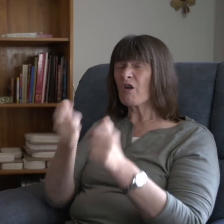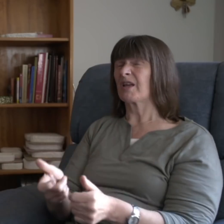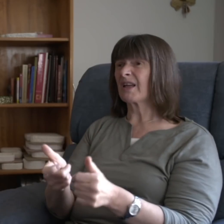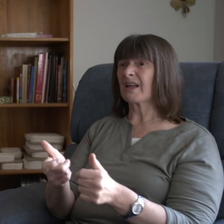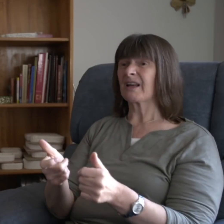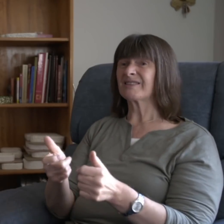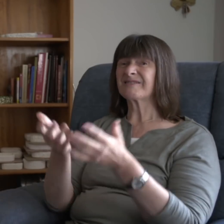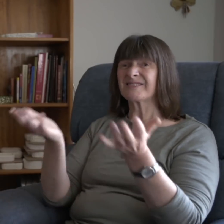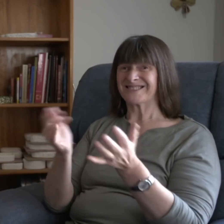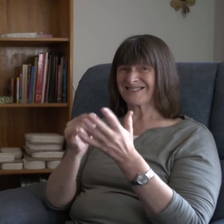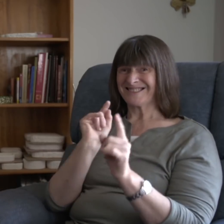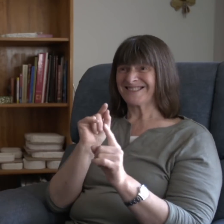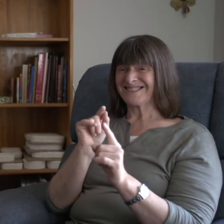I wished that I knew early on.